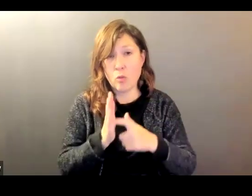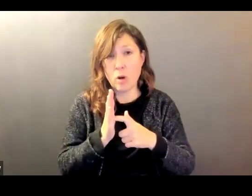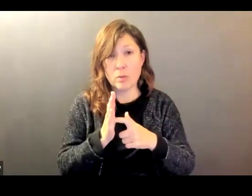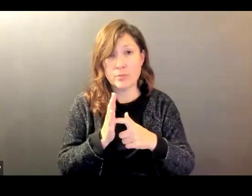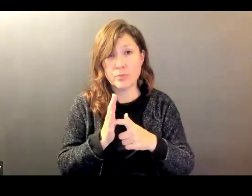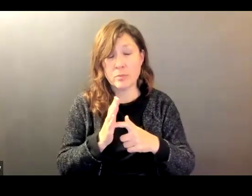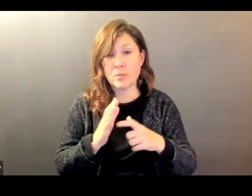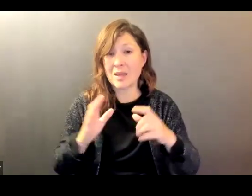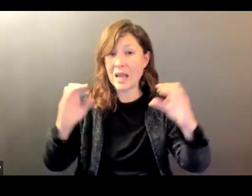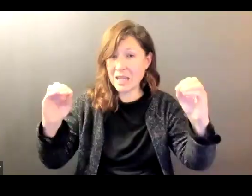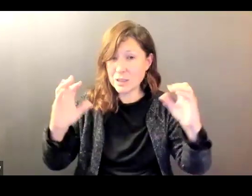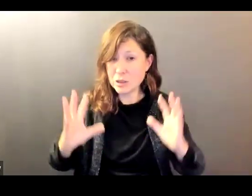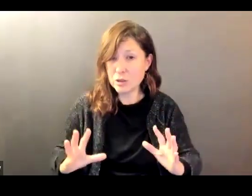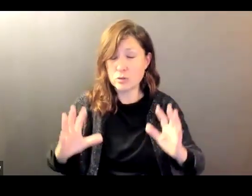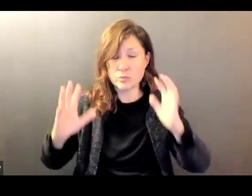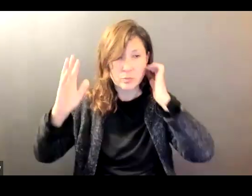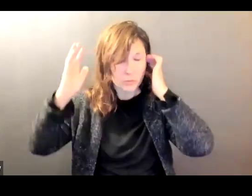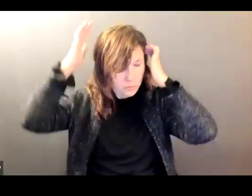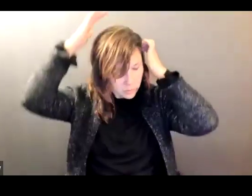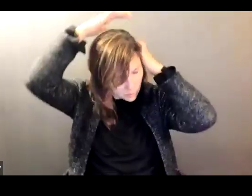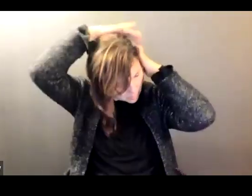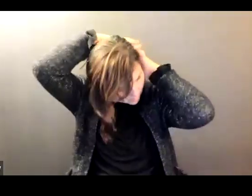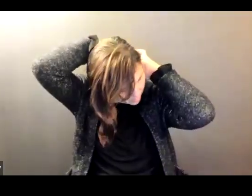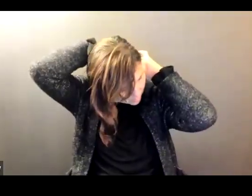a teacher who teach